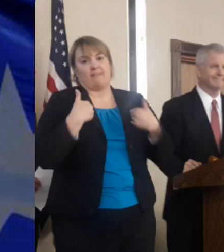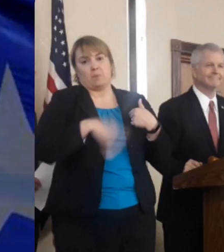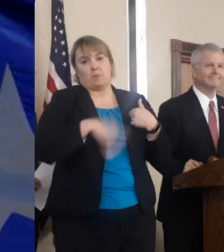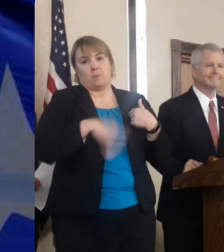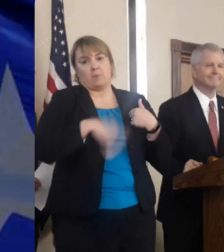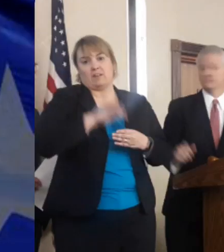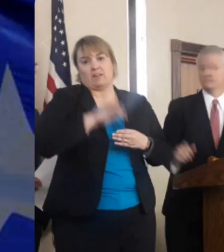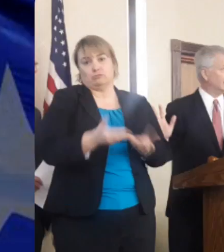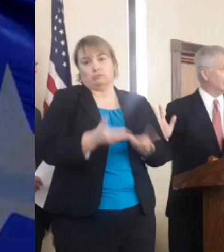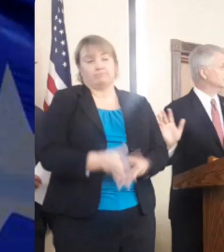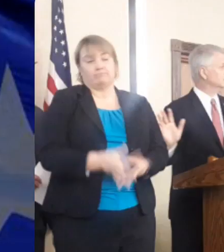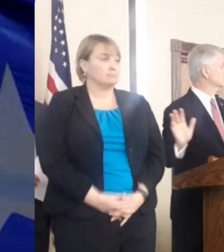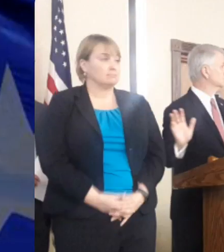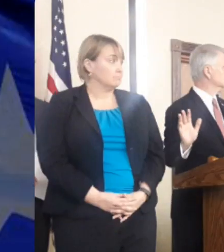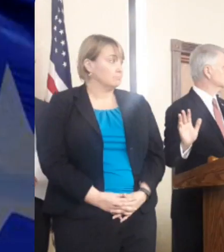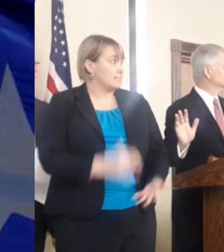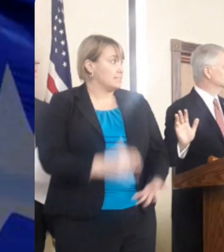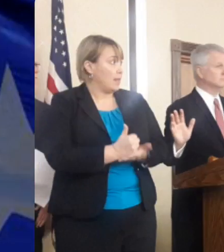That help?